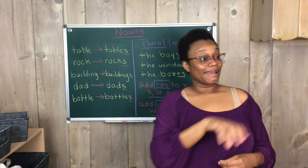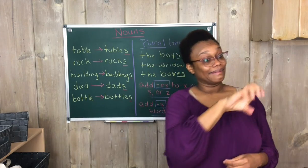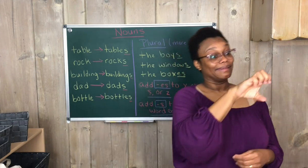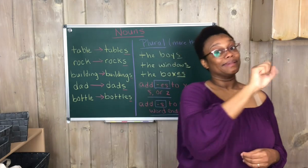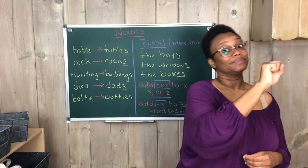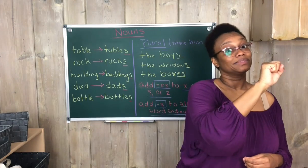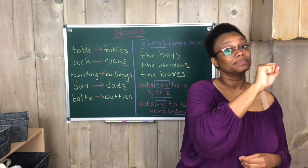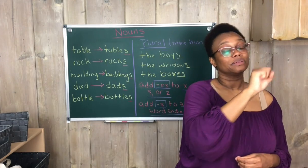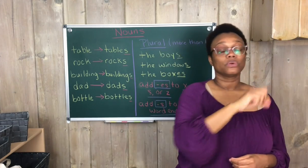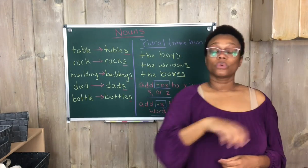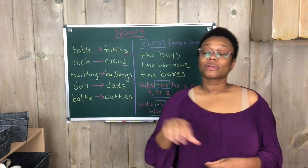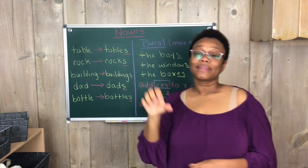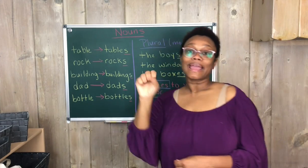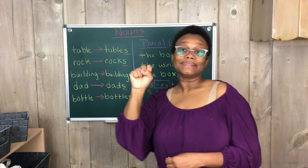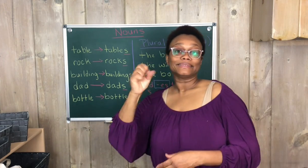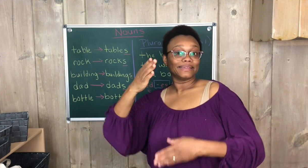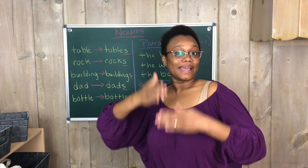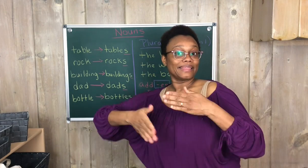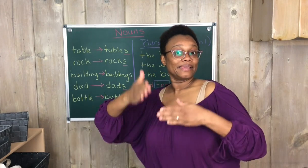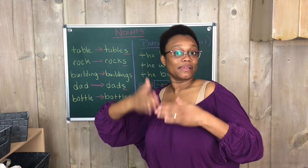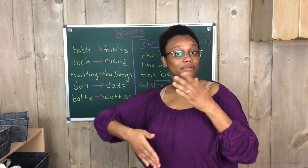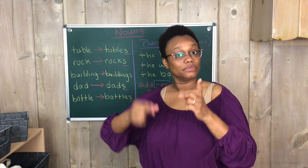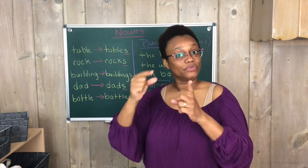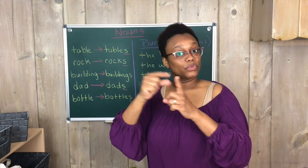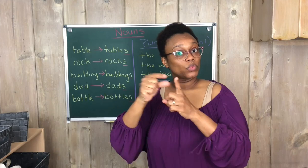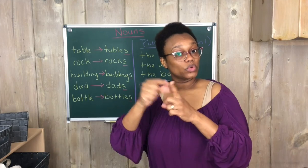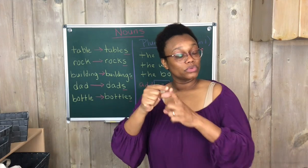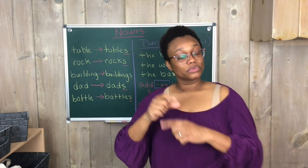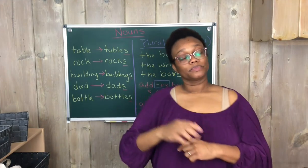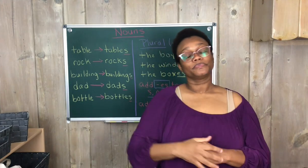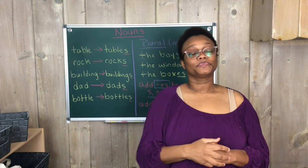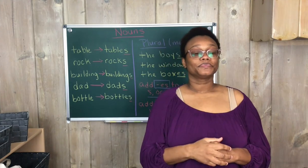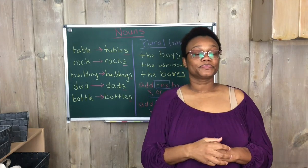can add an S or an ES at the end of words.